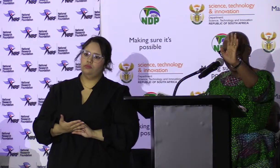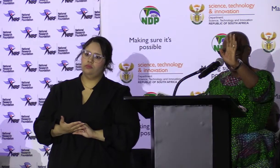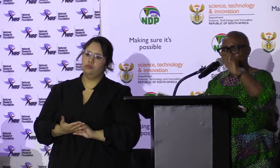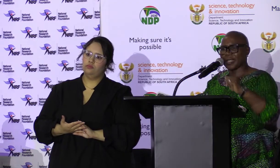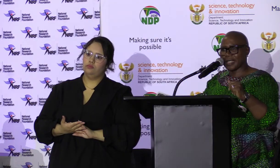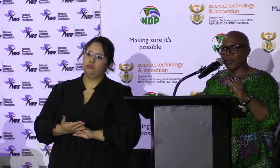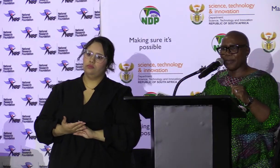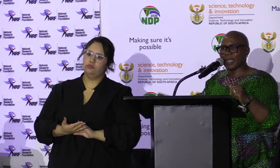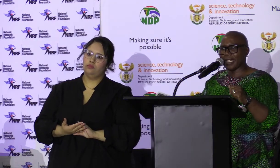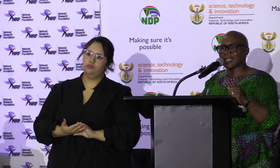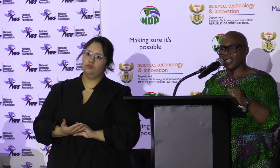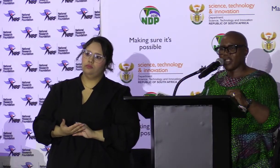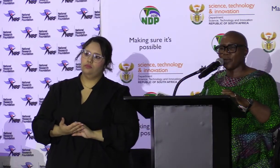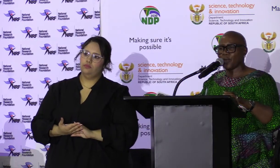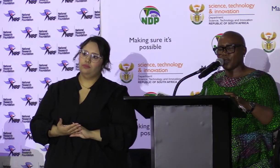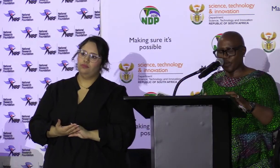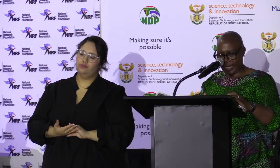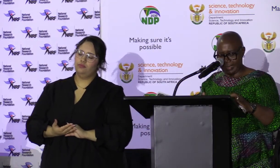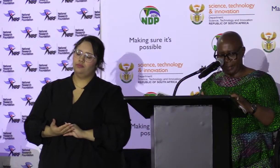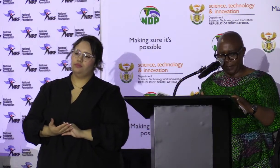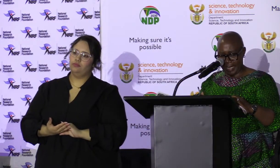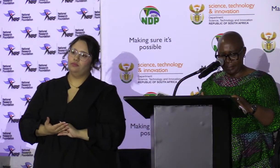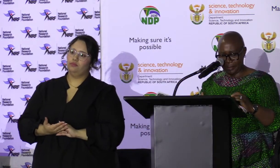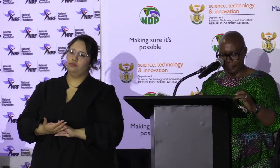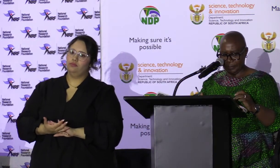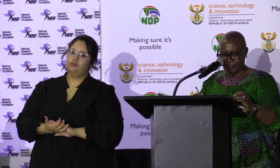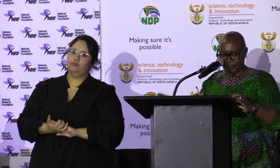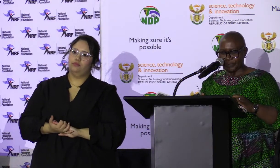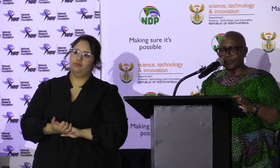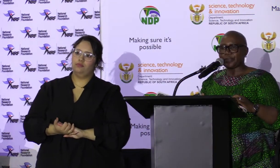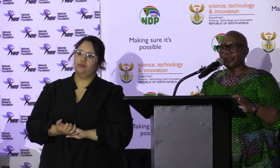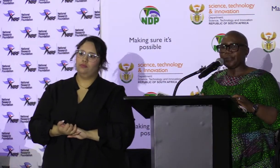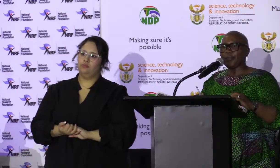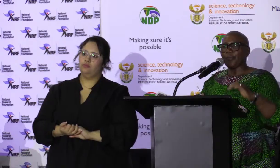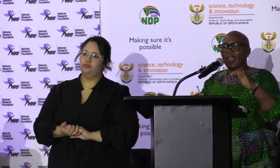Baba uMsomo, siyakwamukela, siyajabula ukuthi unathi namhlanje.